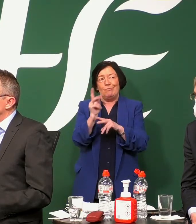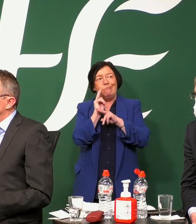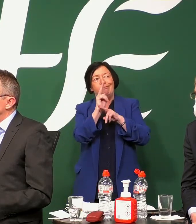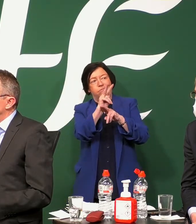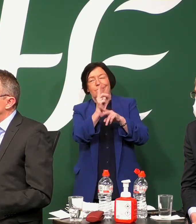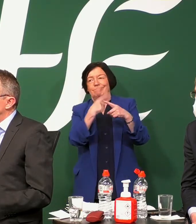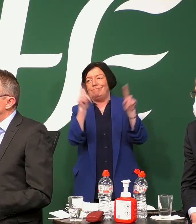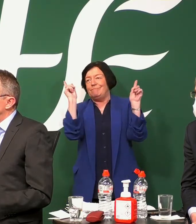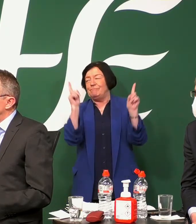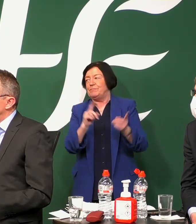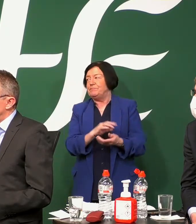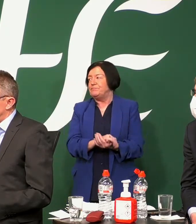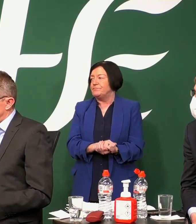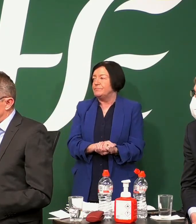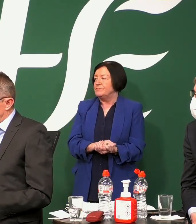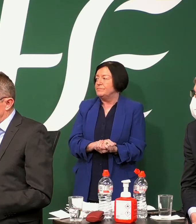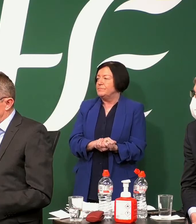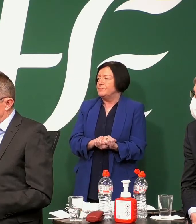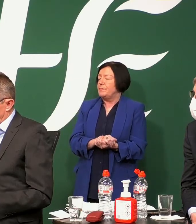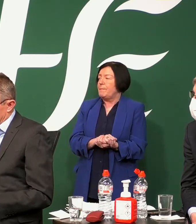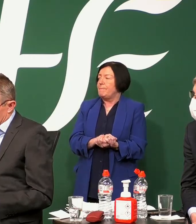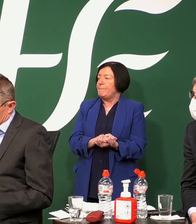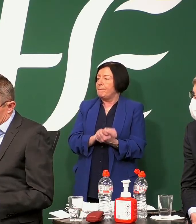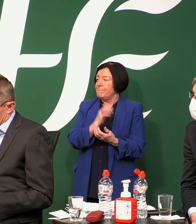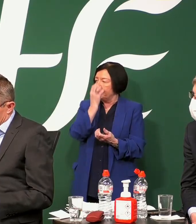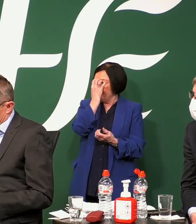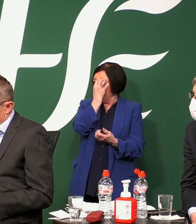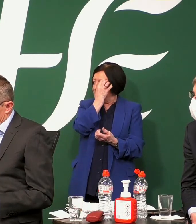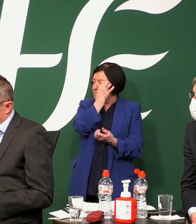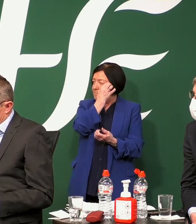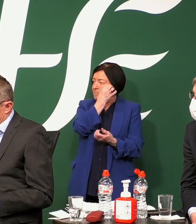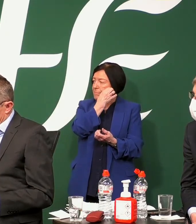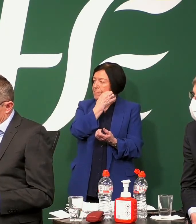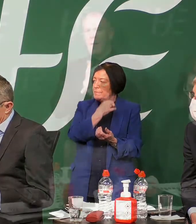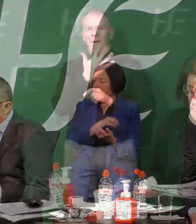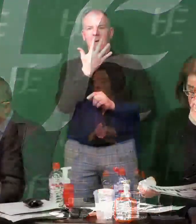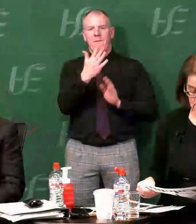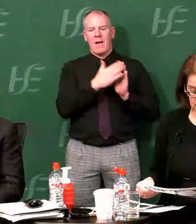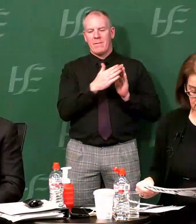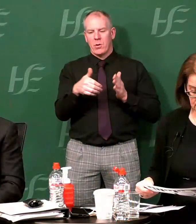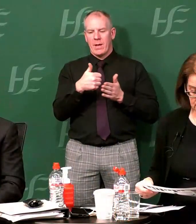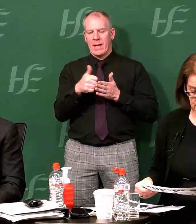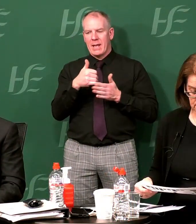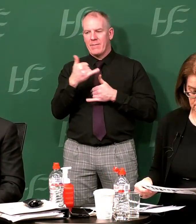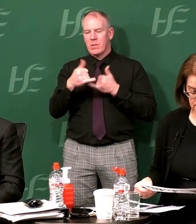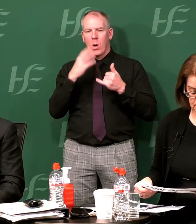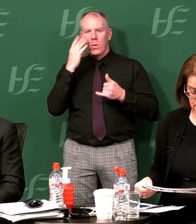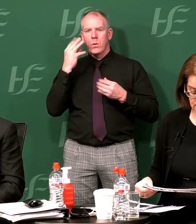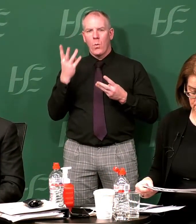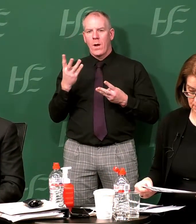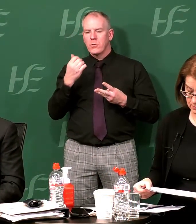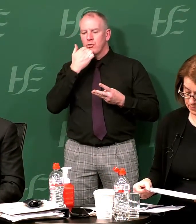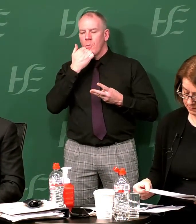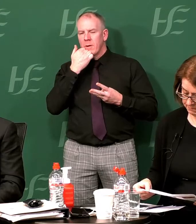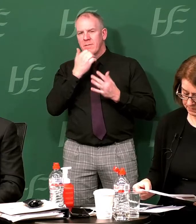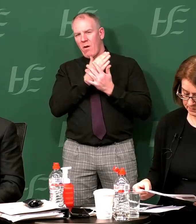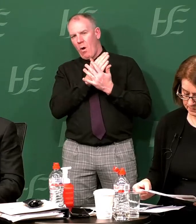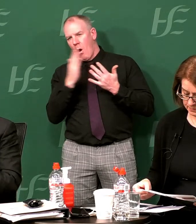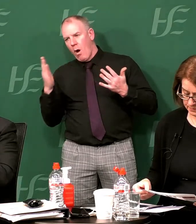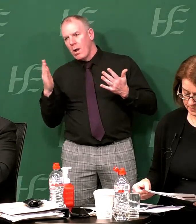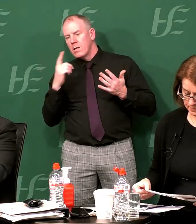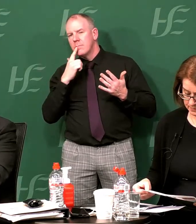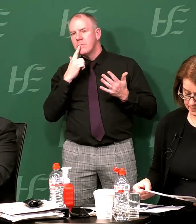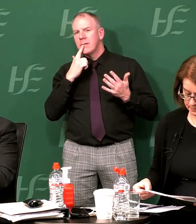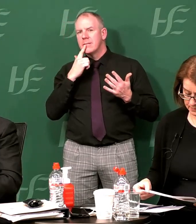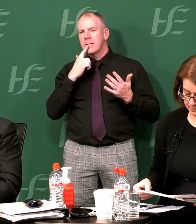countries. Niamh, sorry, just back to your question earlier on the 5 to 11-year-olds. I was very anxious to give you the figures across the board, but